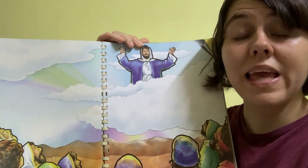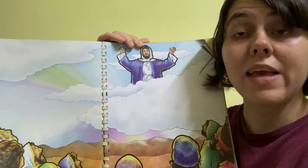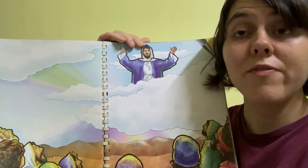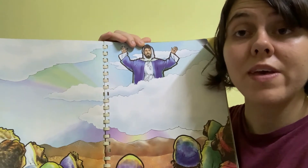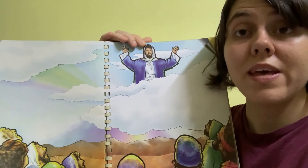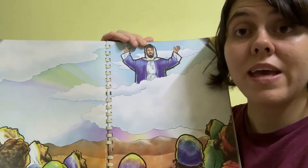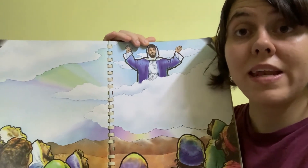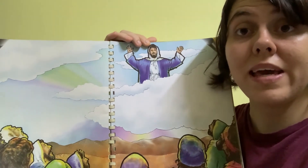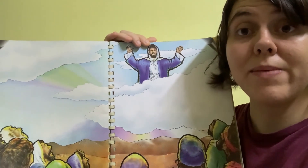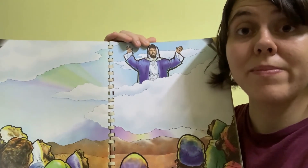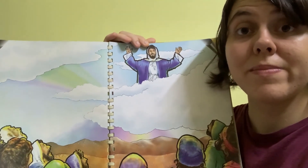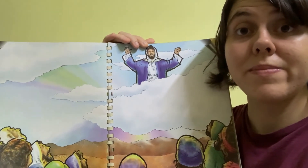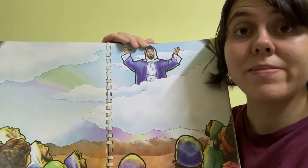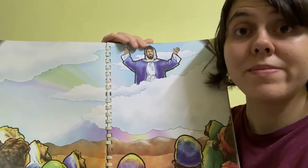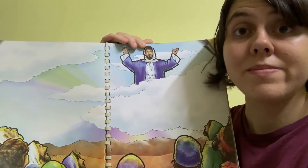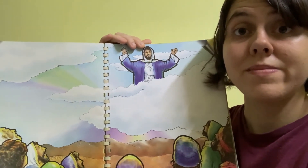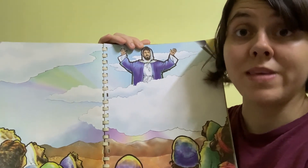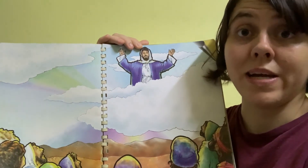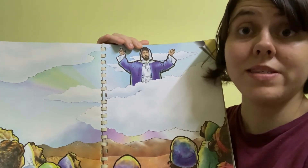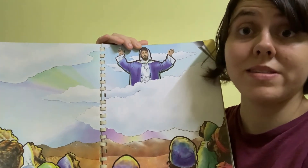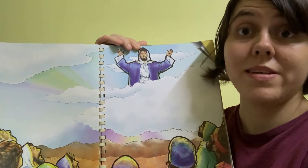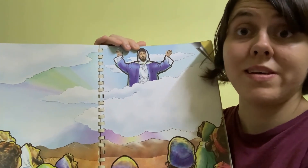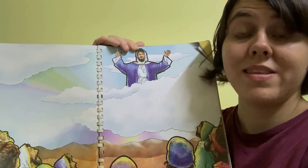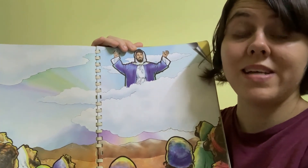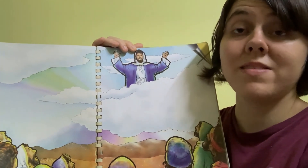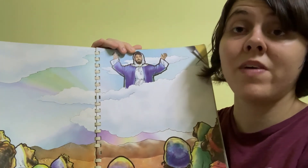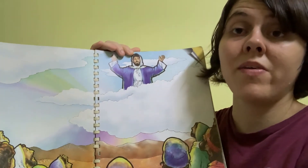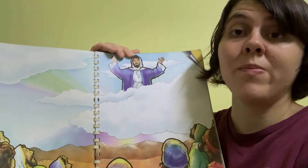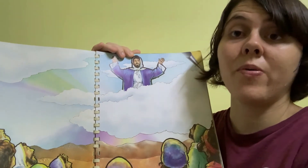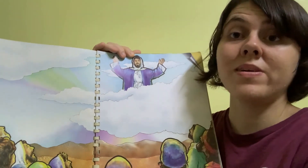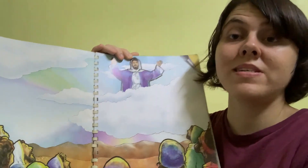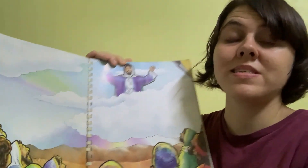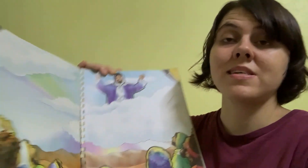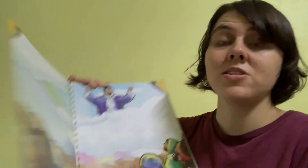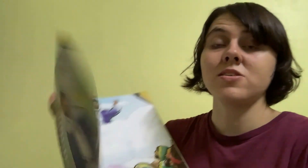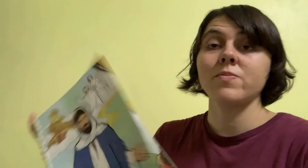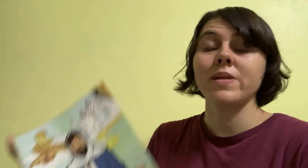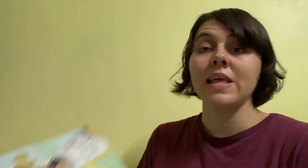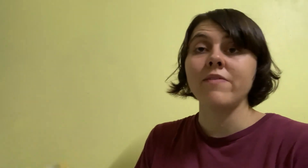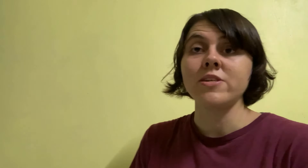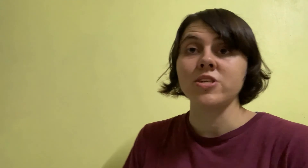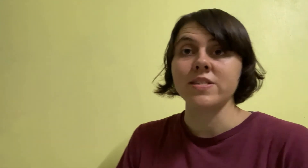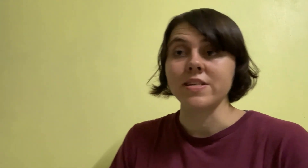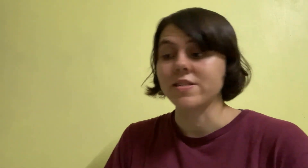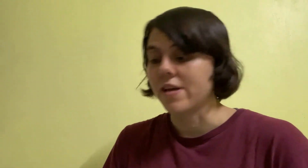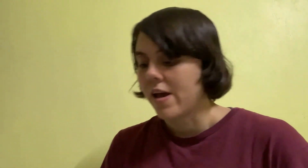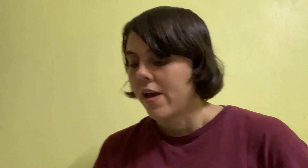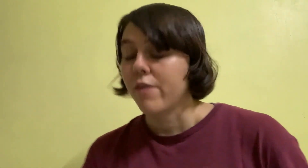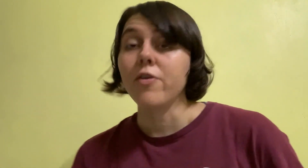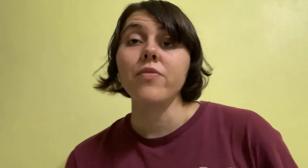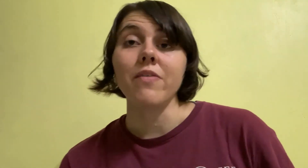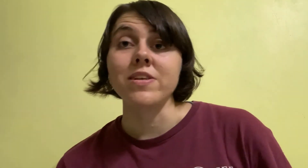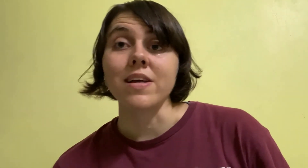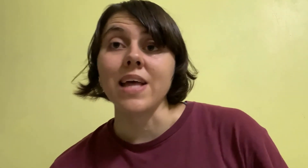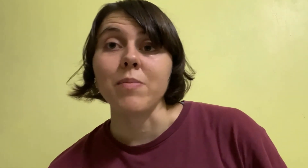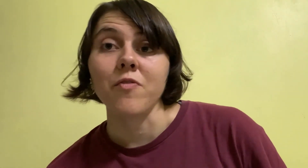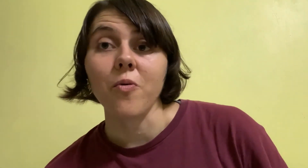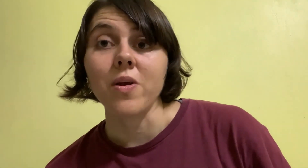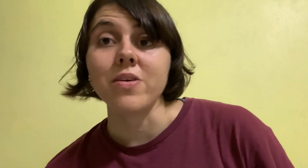believe in him. Yes. That's a very important decision, to believe in Jesus. If you've never done that before, you can